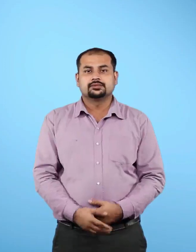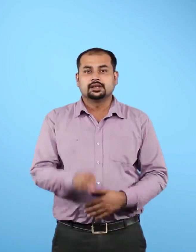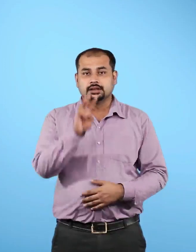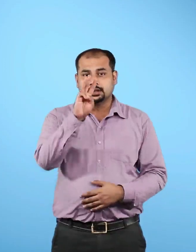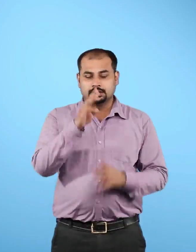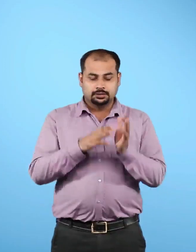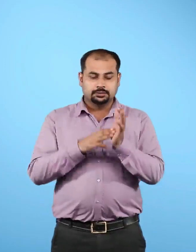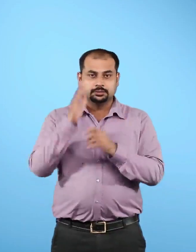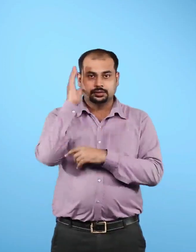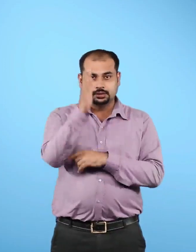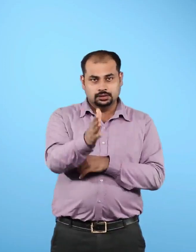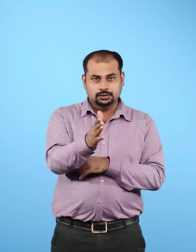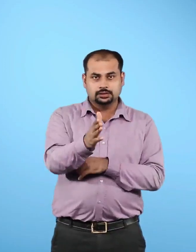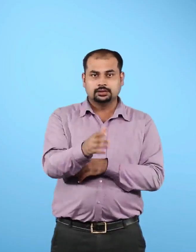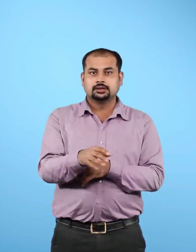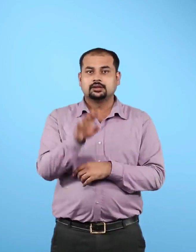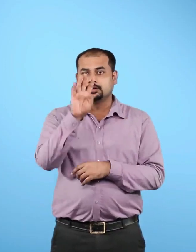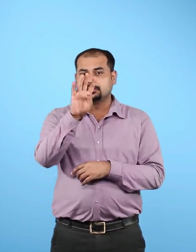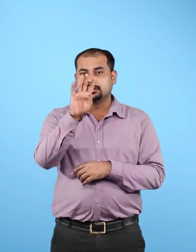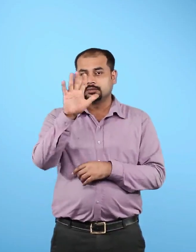3 meter 45 centimeter.